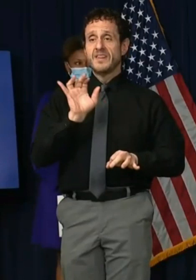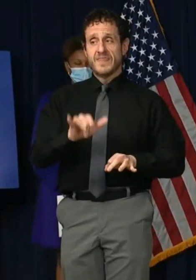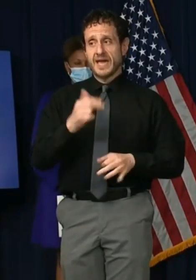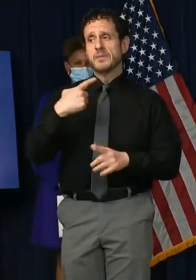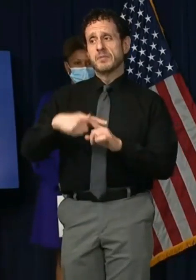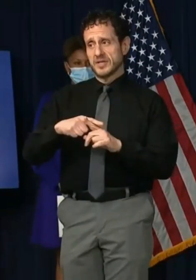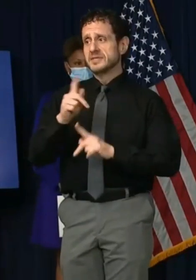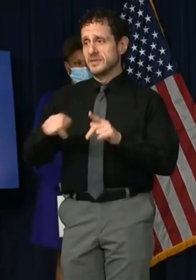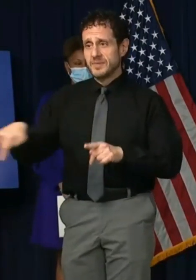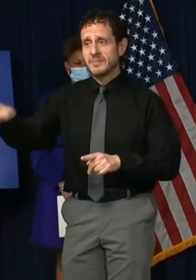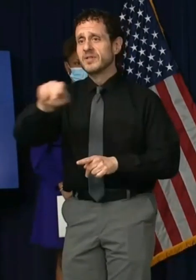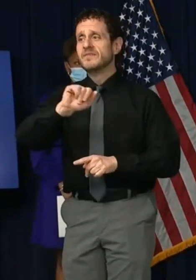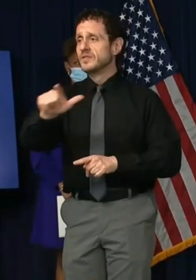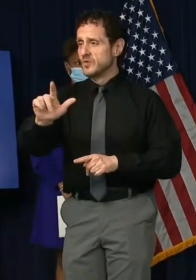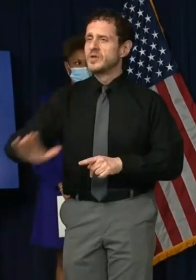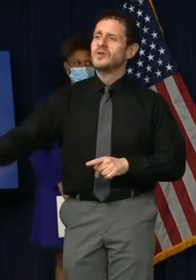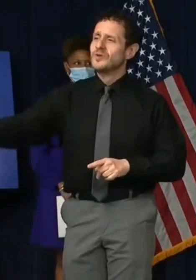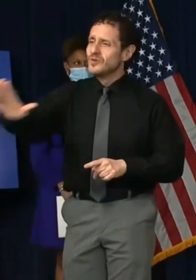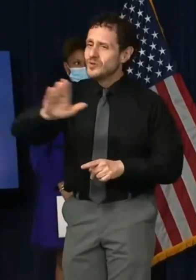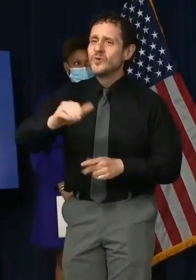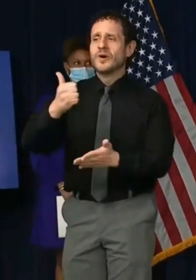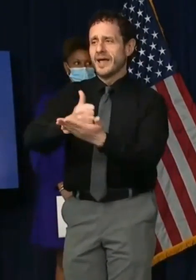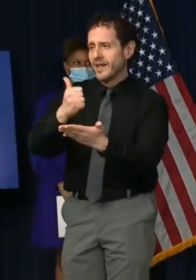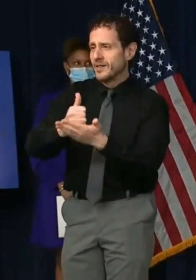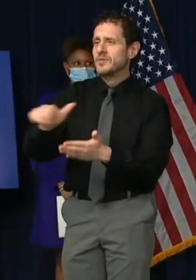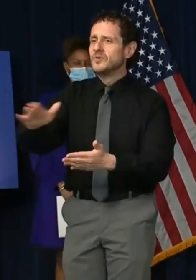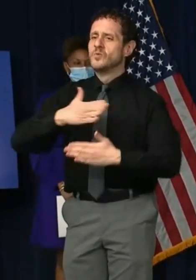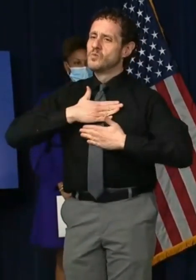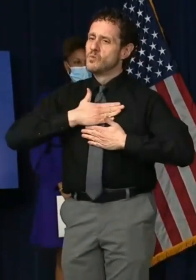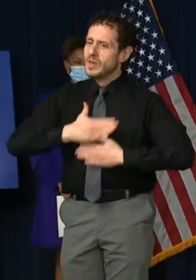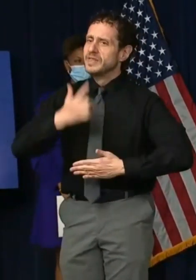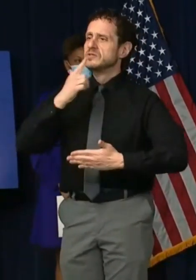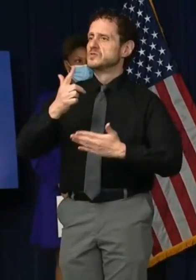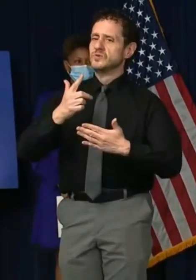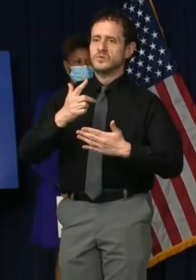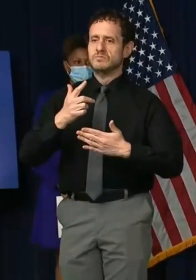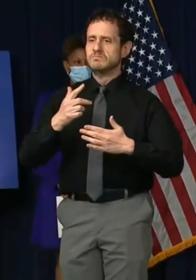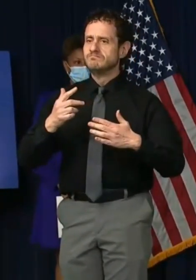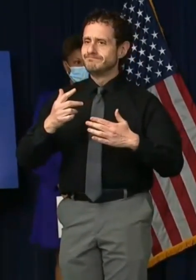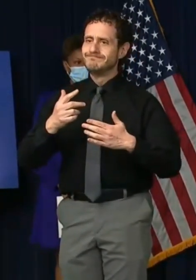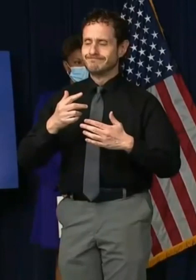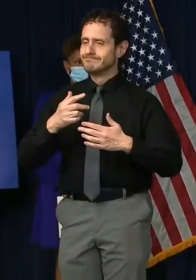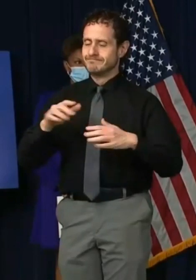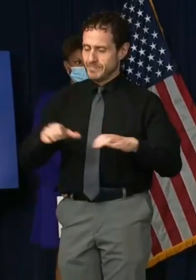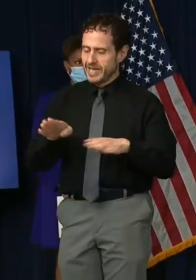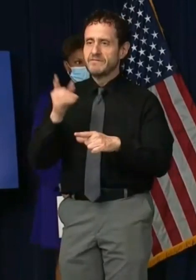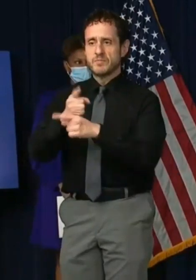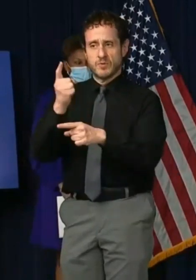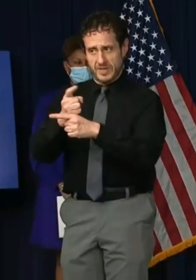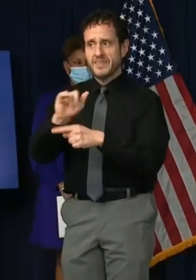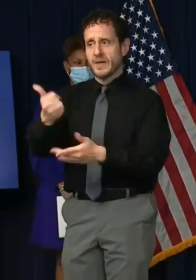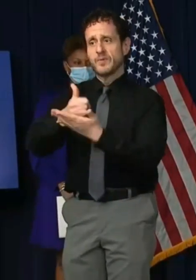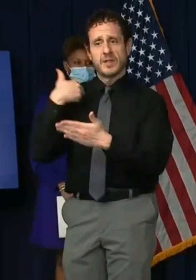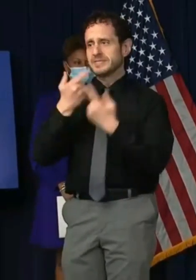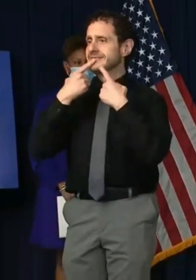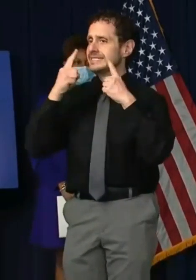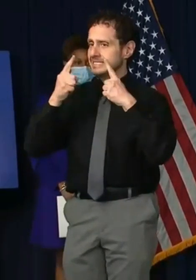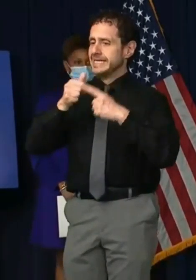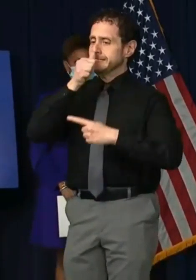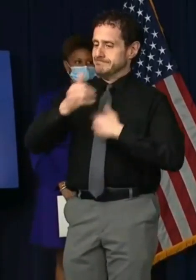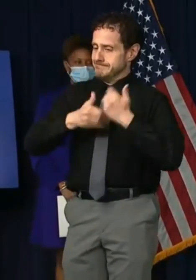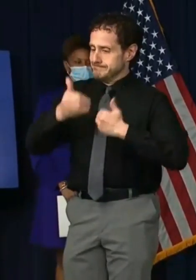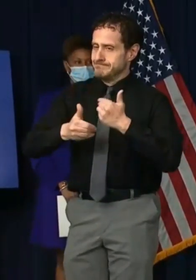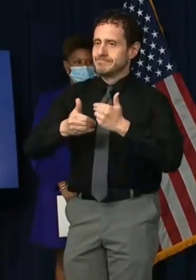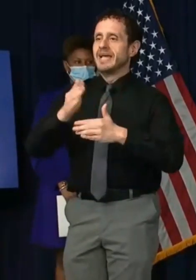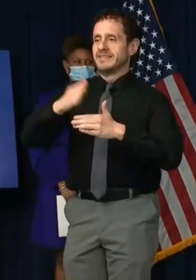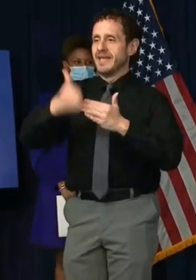of Illinois, will be what sees us through this pandemic. With that, I'd like to turn it over to Dr. Ngozi Ezike for today's